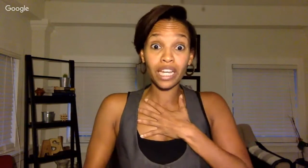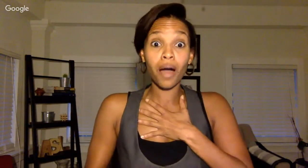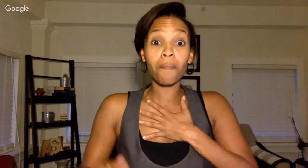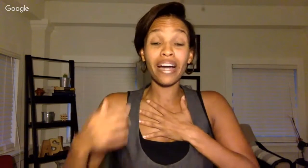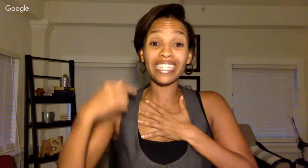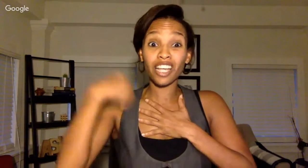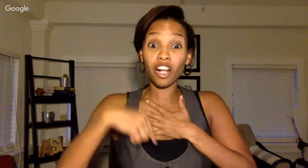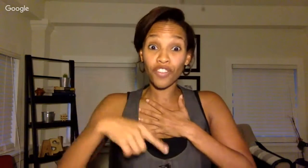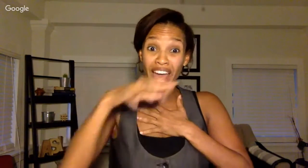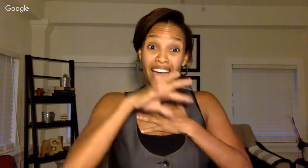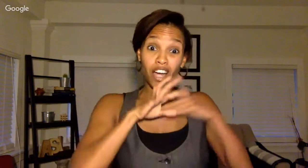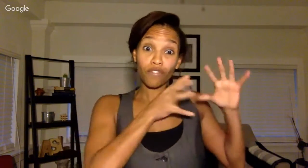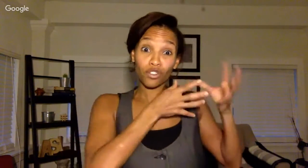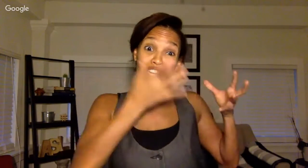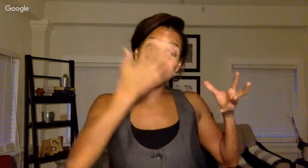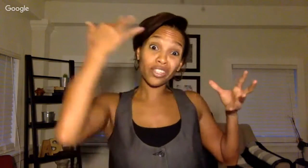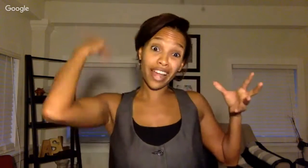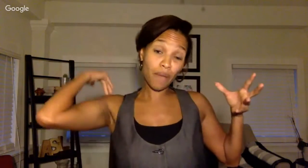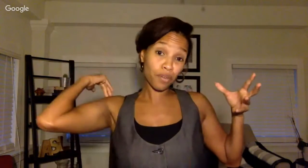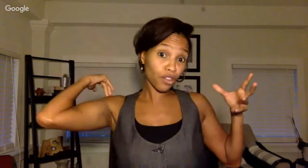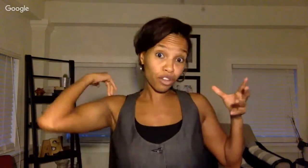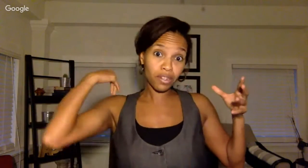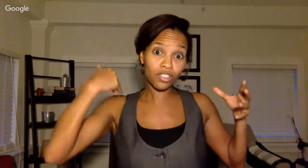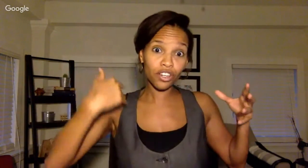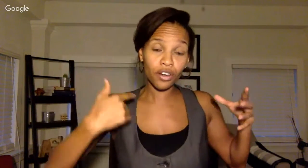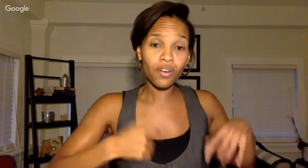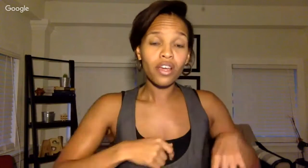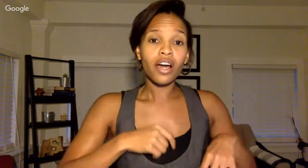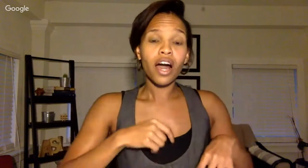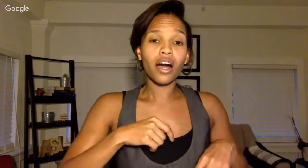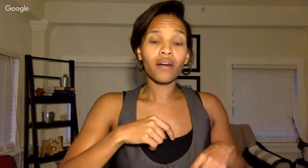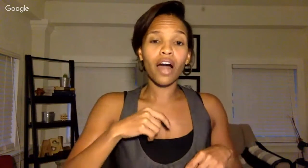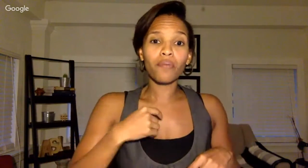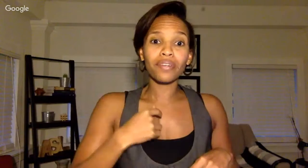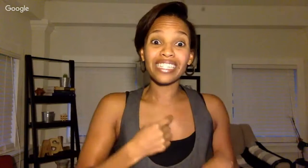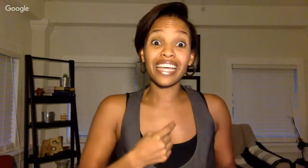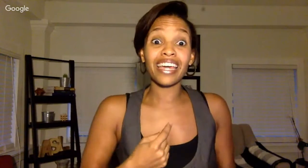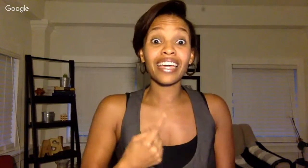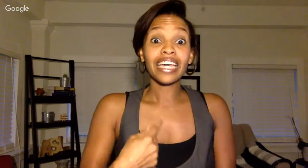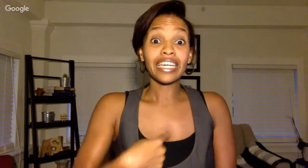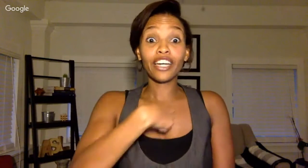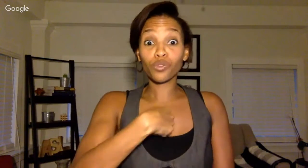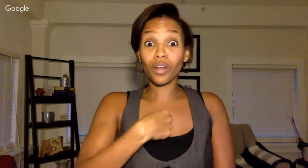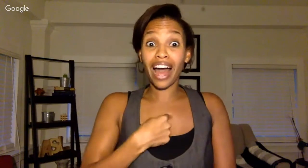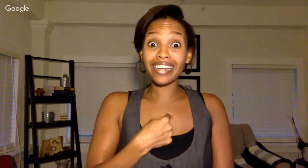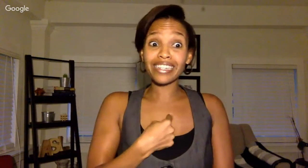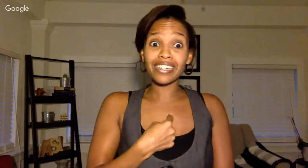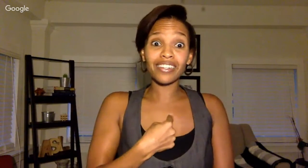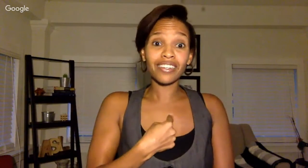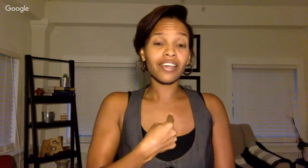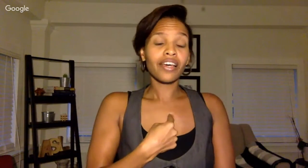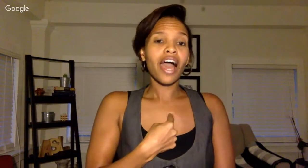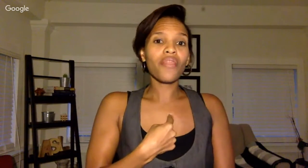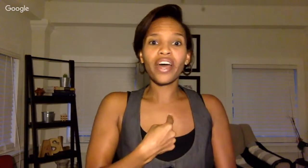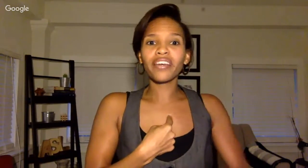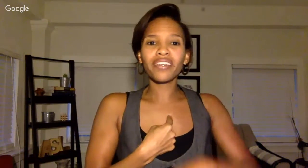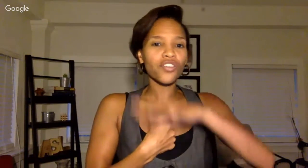become myself in that conversation that happened 3 months ago. I'm gonna say, here's what I did, and then the